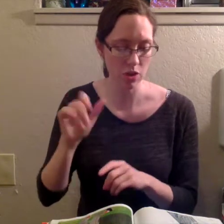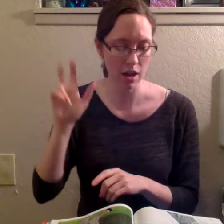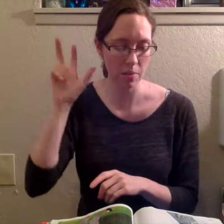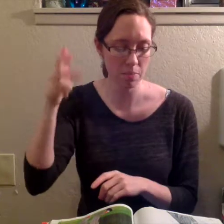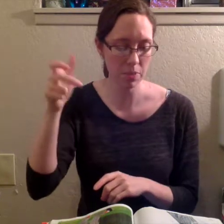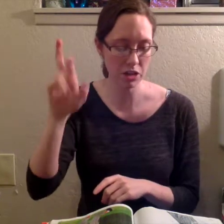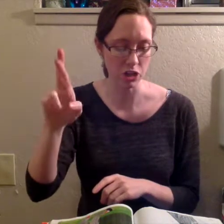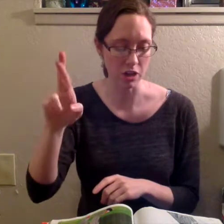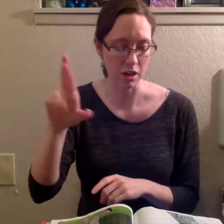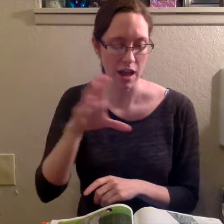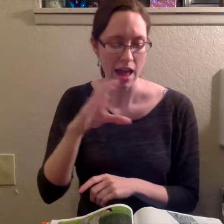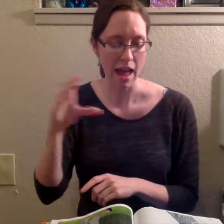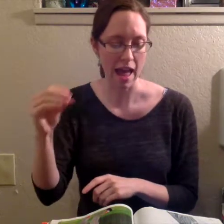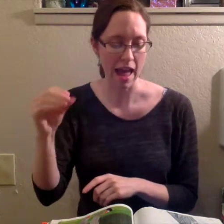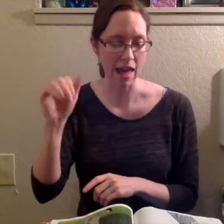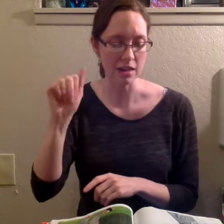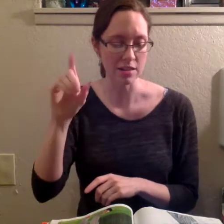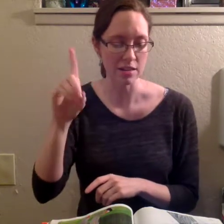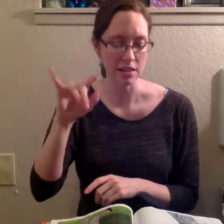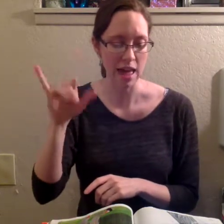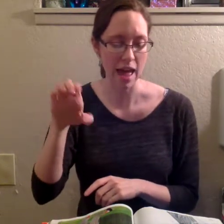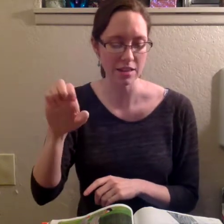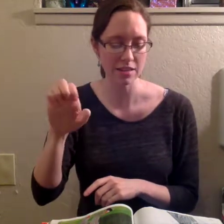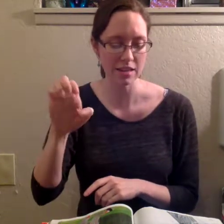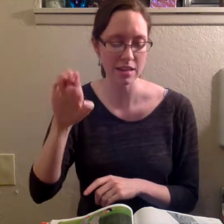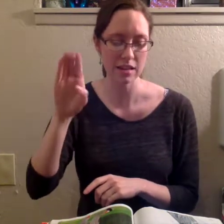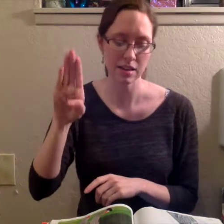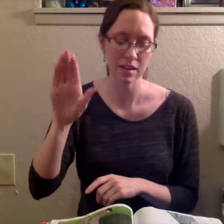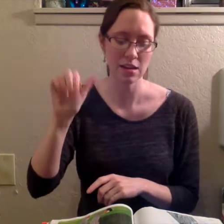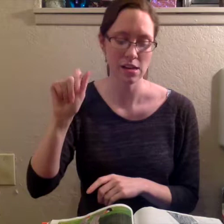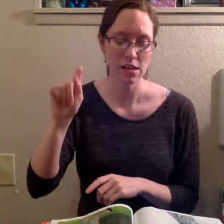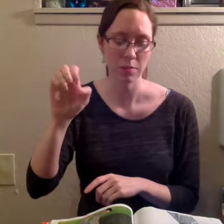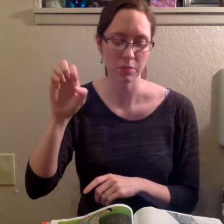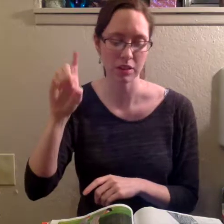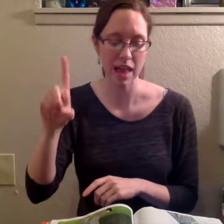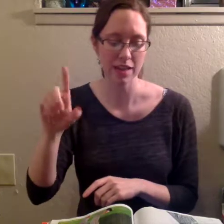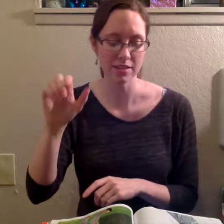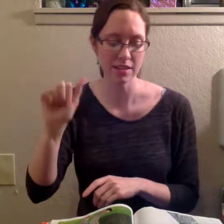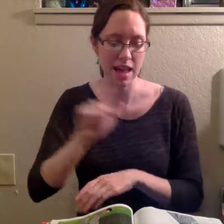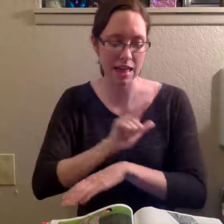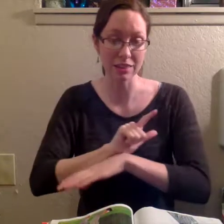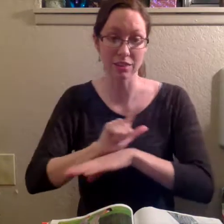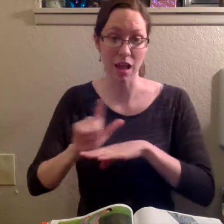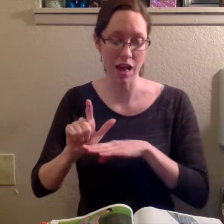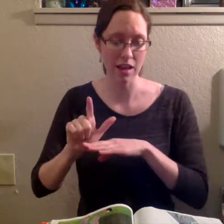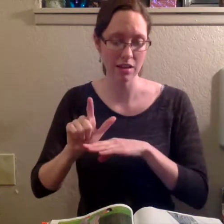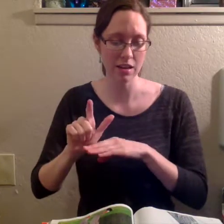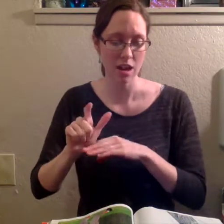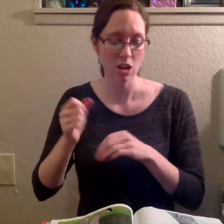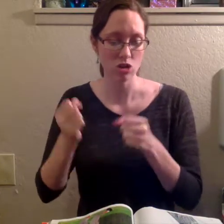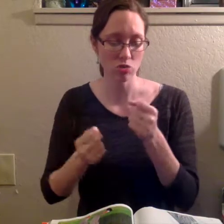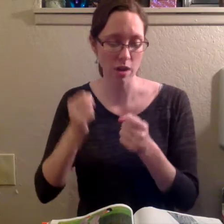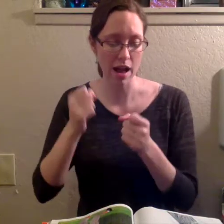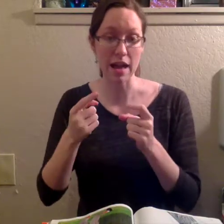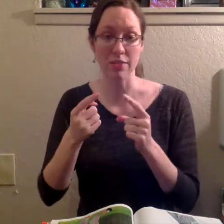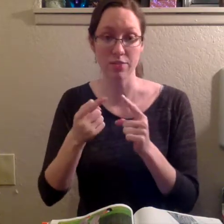the pitcher, and Adzi blasted a line drive